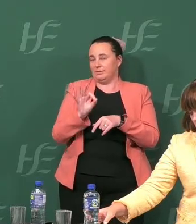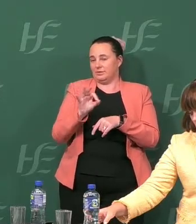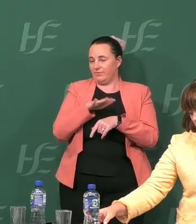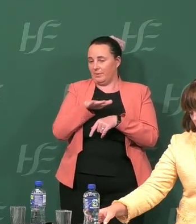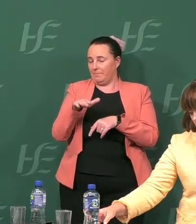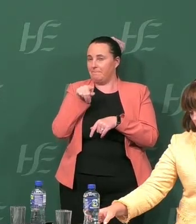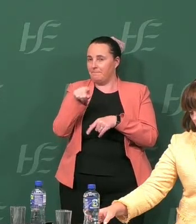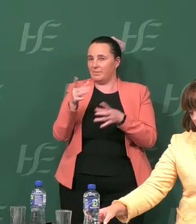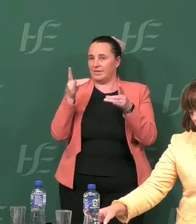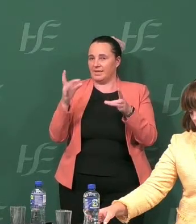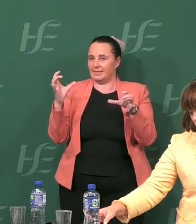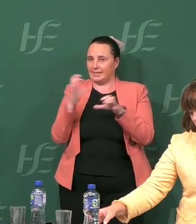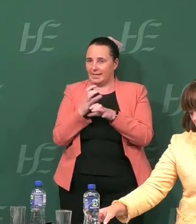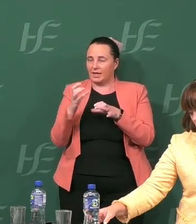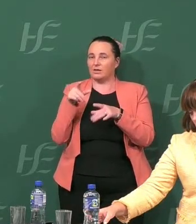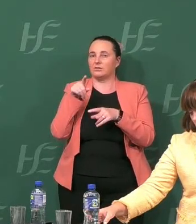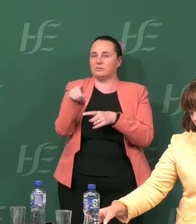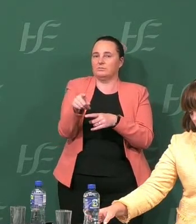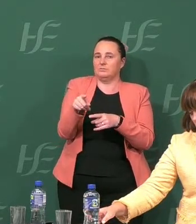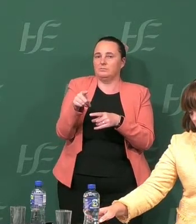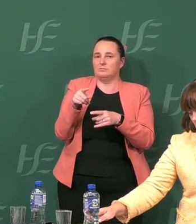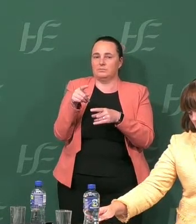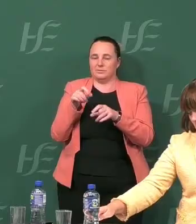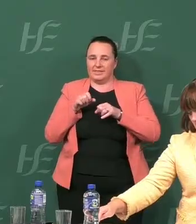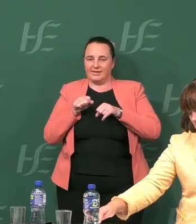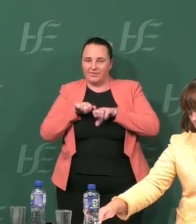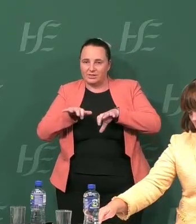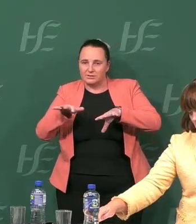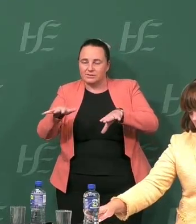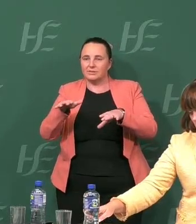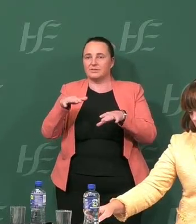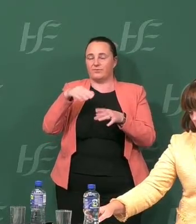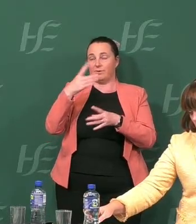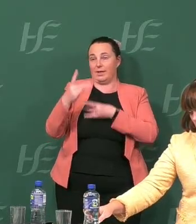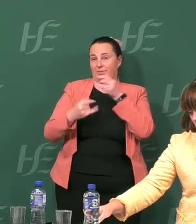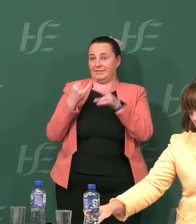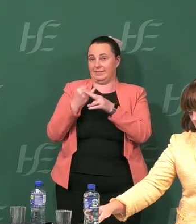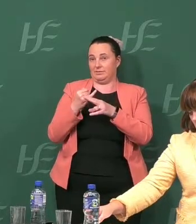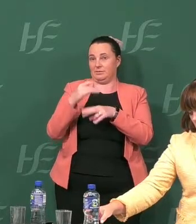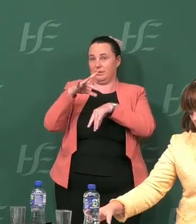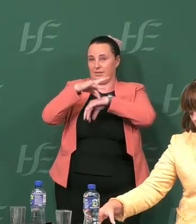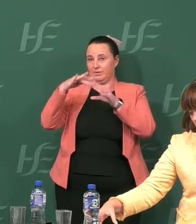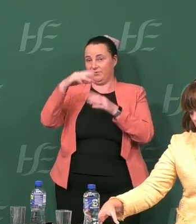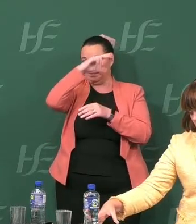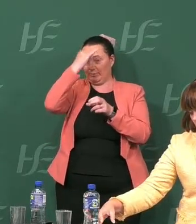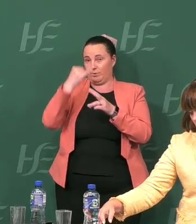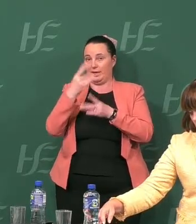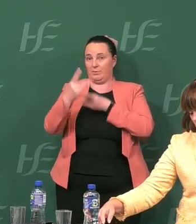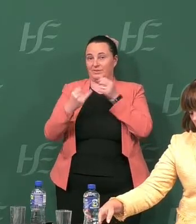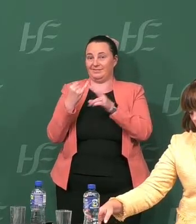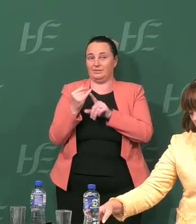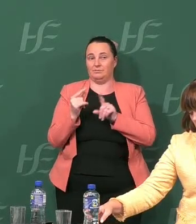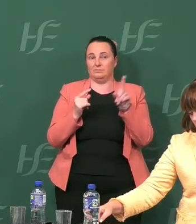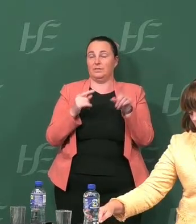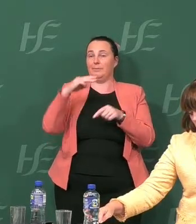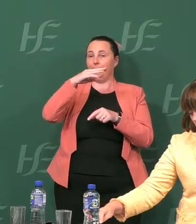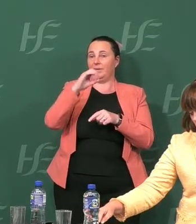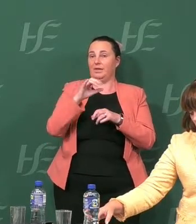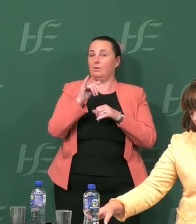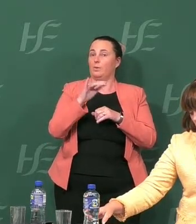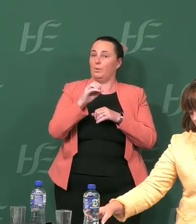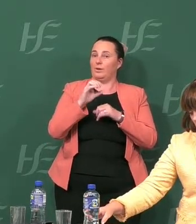be healthcare associated infections or an outbreak in a hospital, such as Mayo, example last week, and may not be as